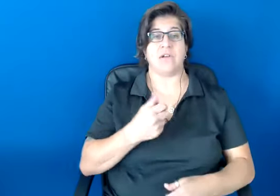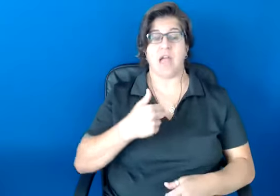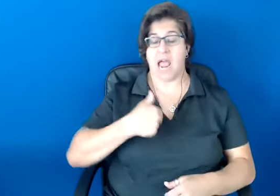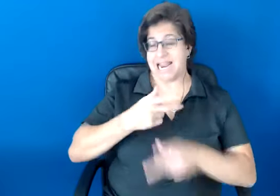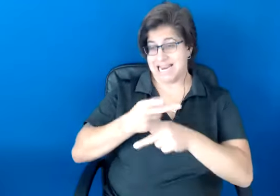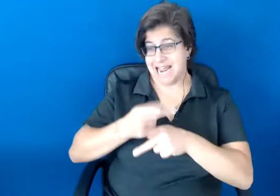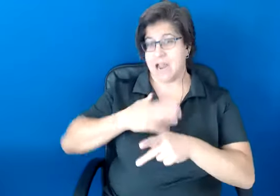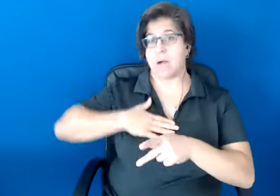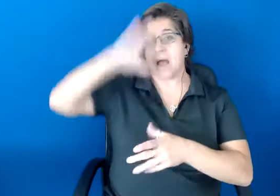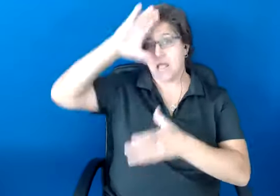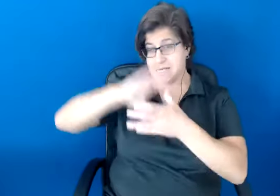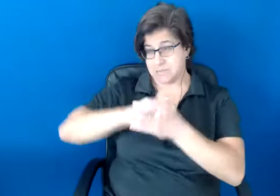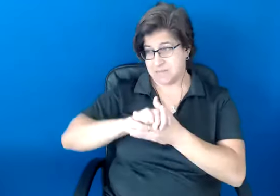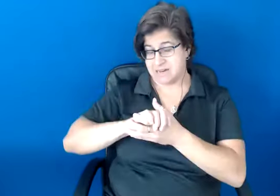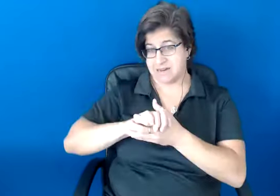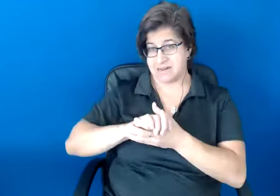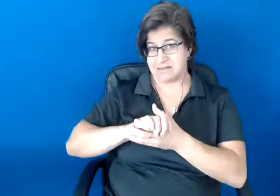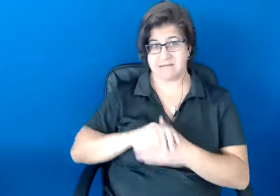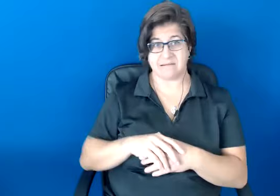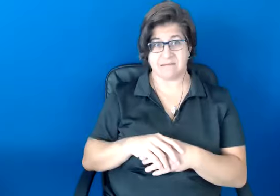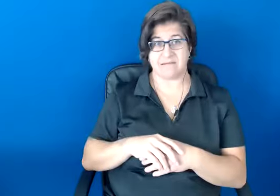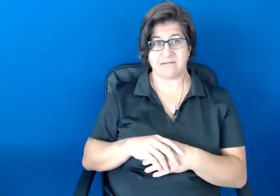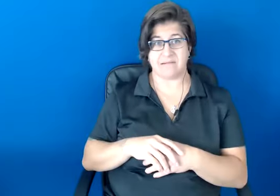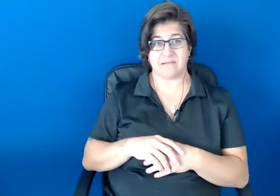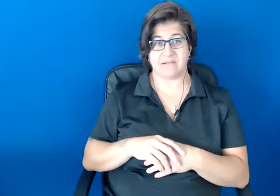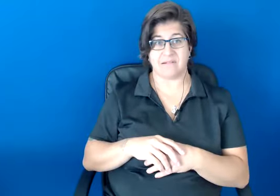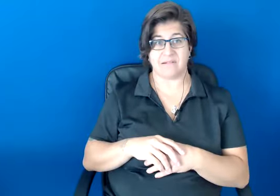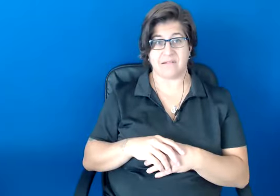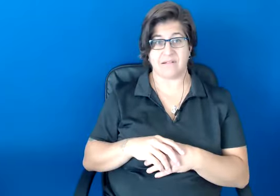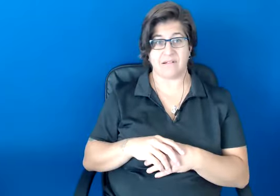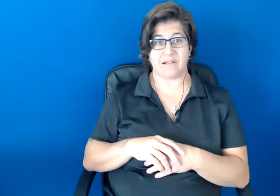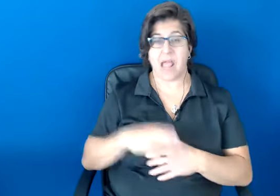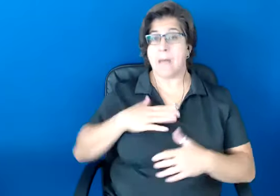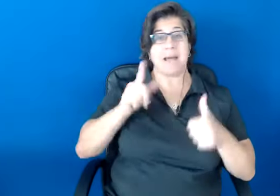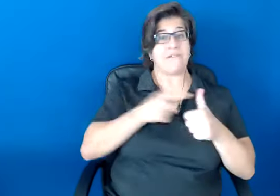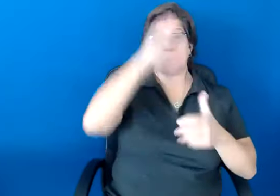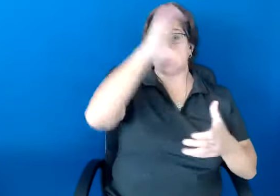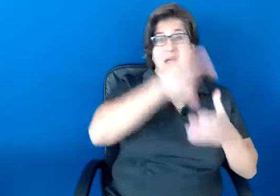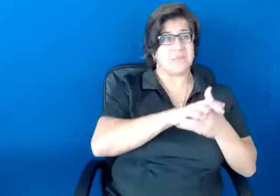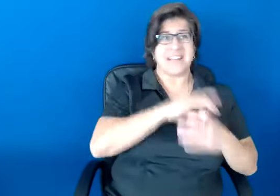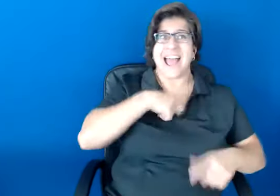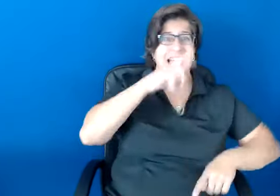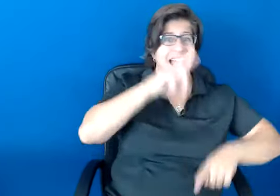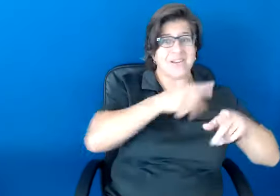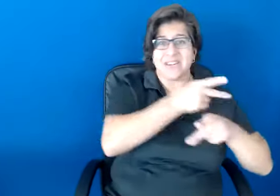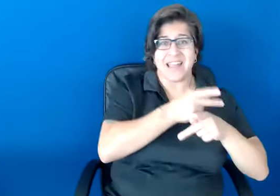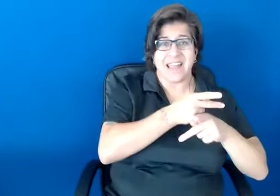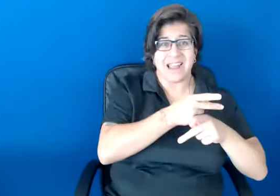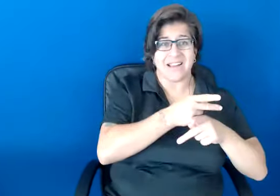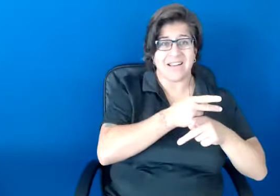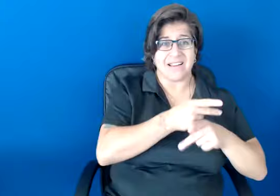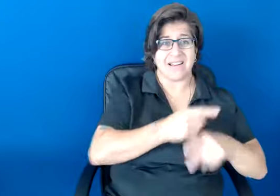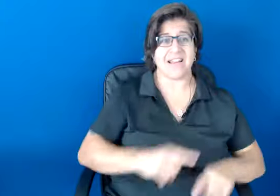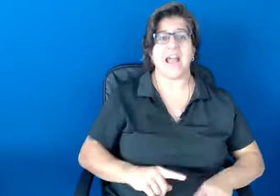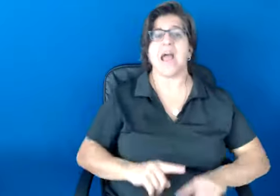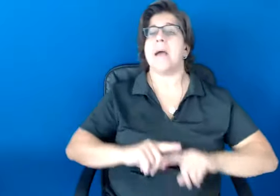caregiver, and I never could take care of my first husband, but I had an amazing sponsor. My